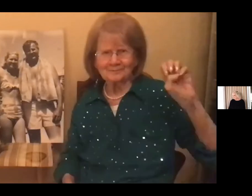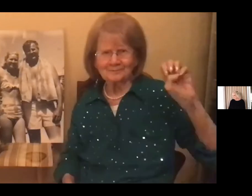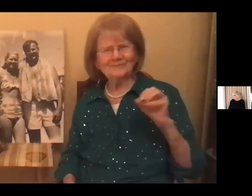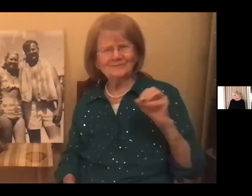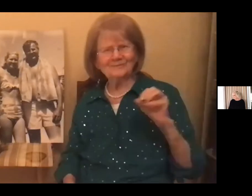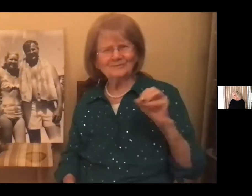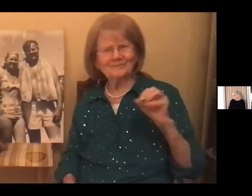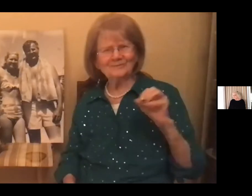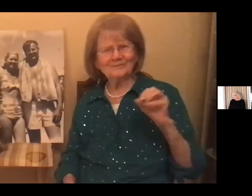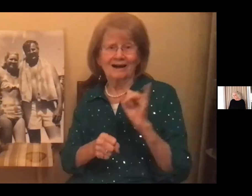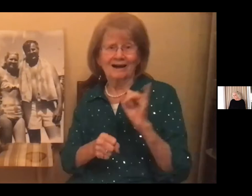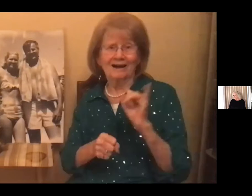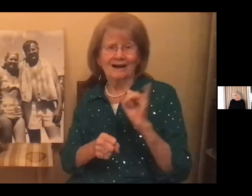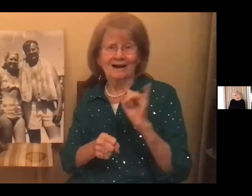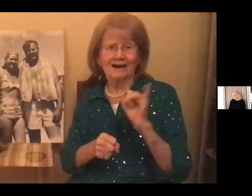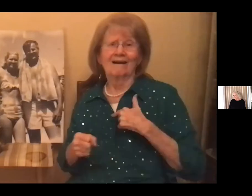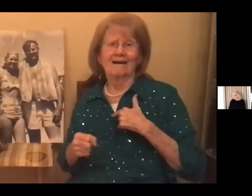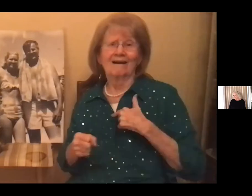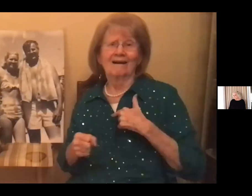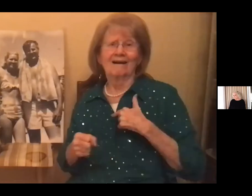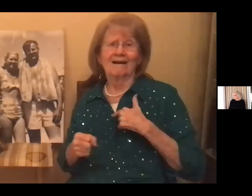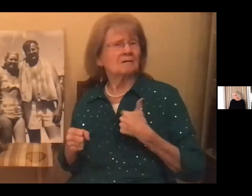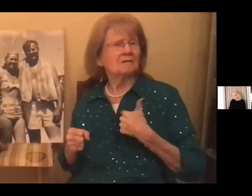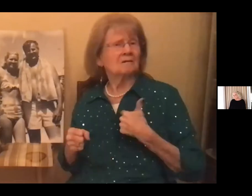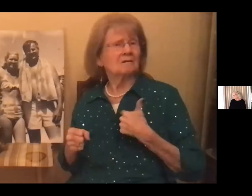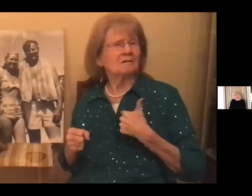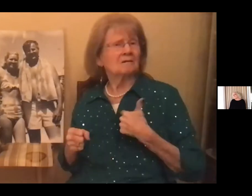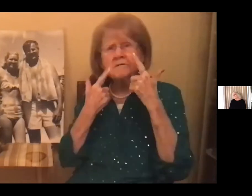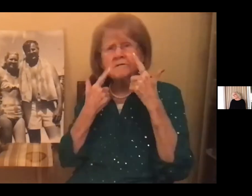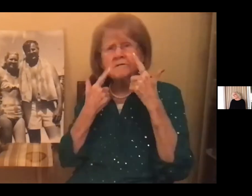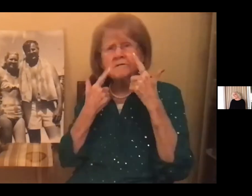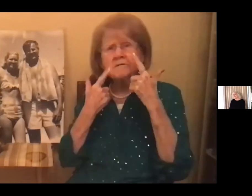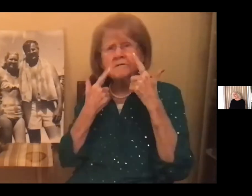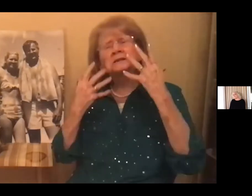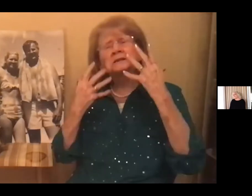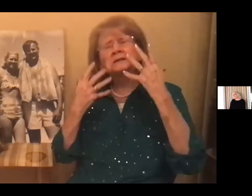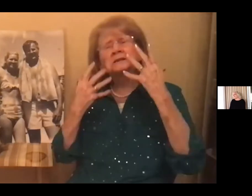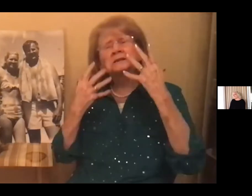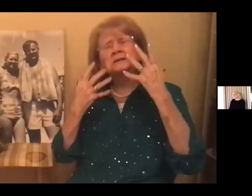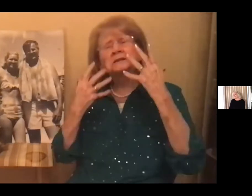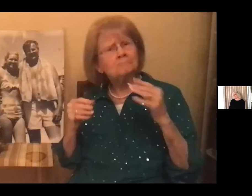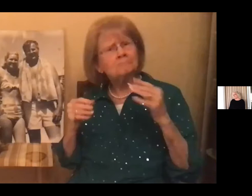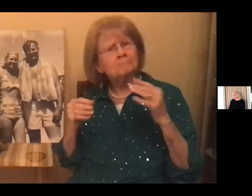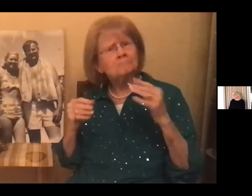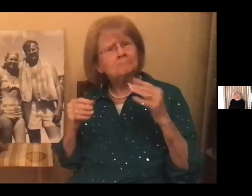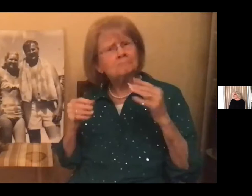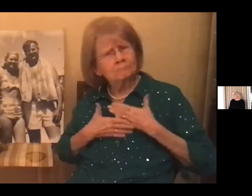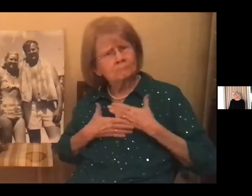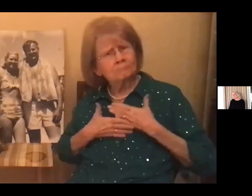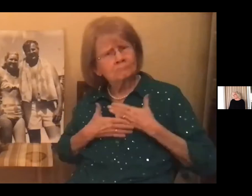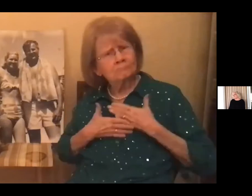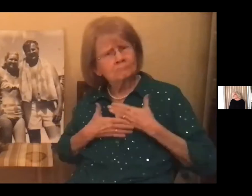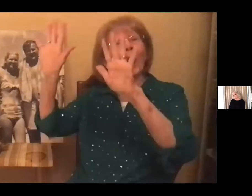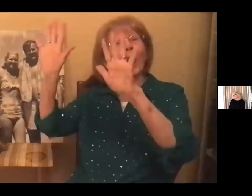point. So he's in peace now. I'm happy now. I'm not sad or crying.